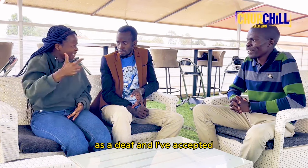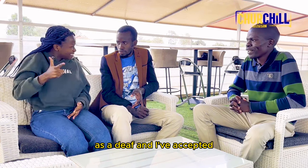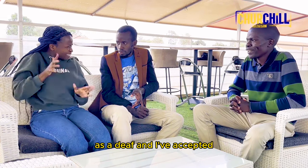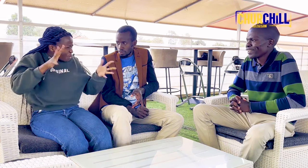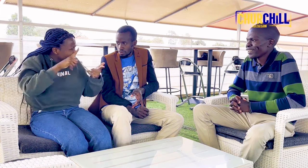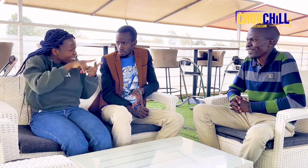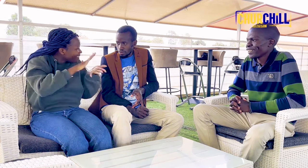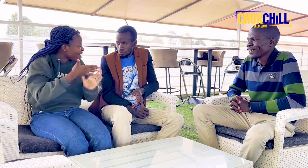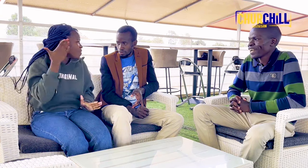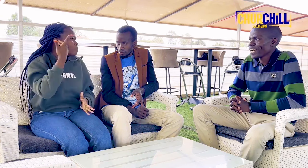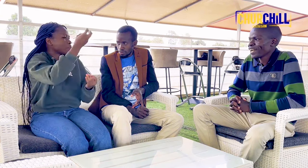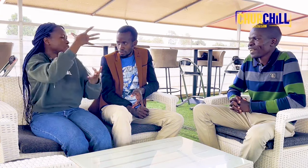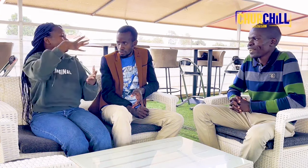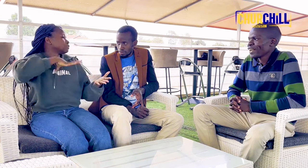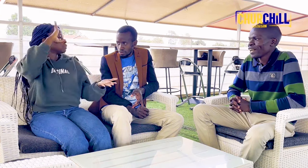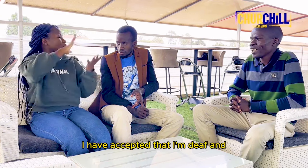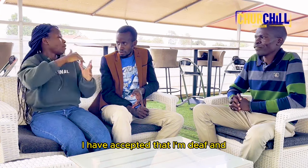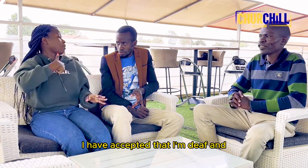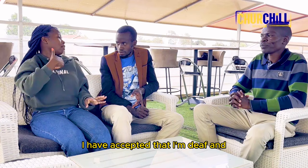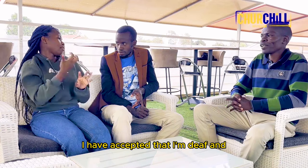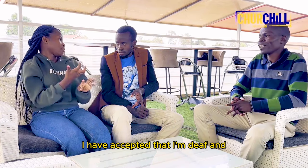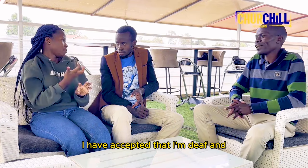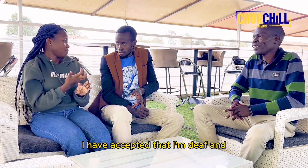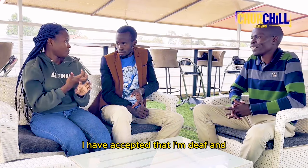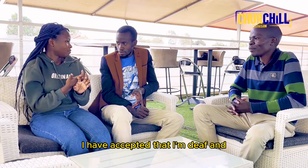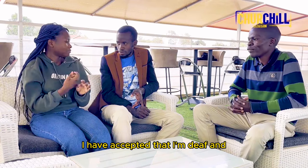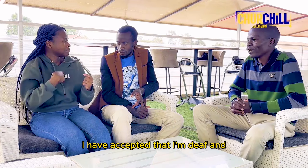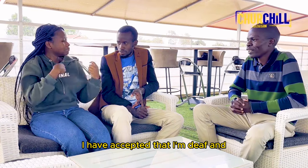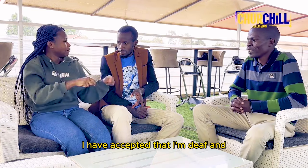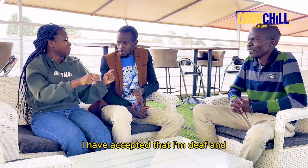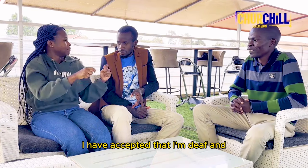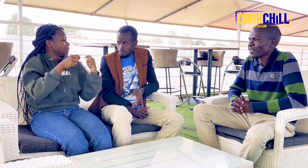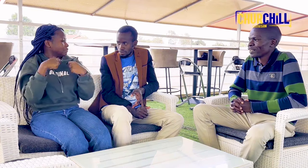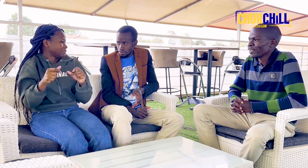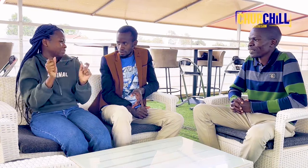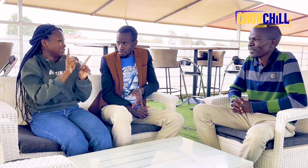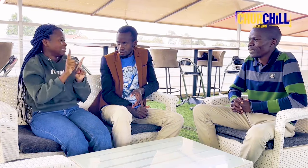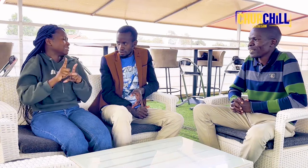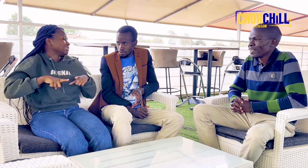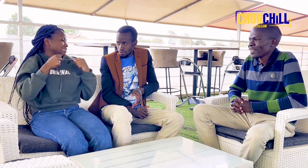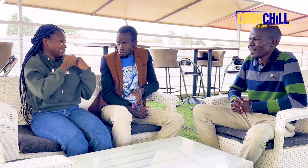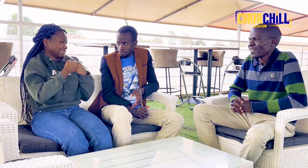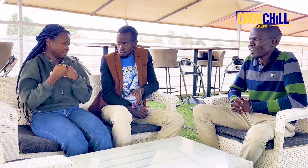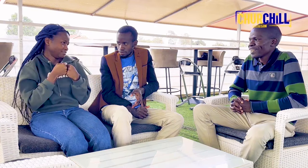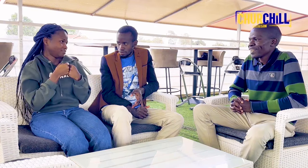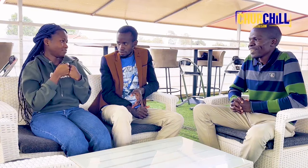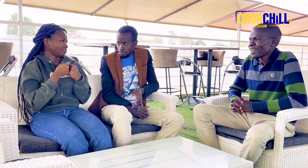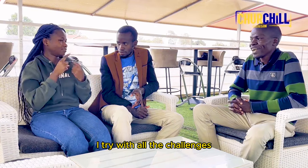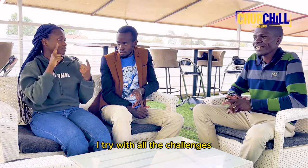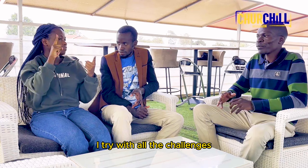that I'm deaf and I try